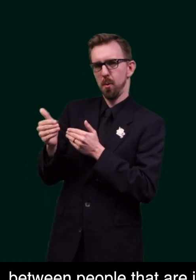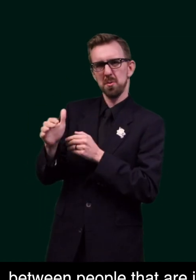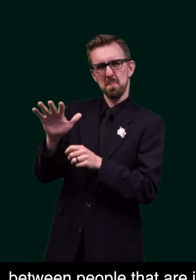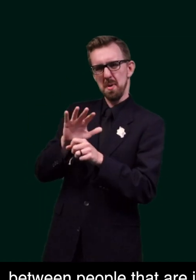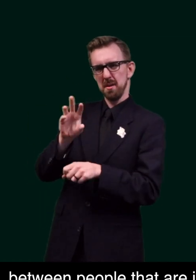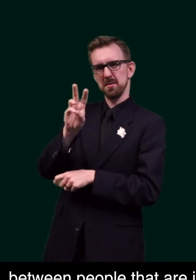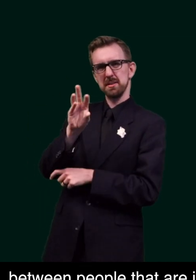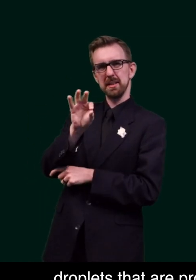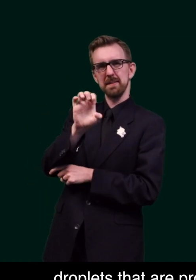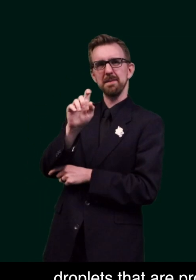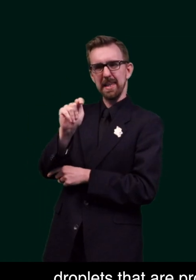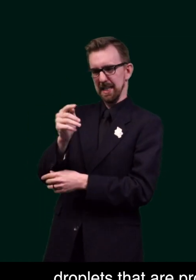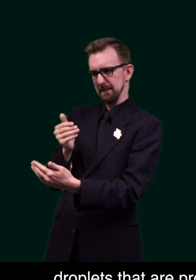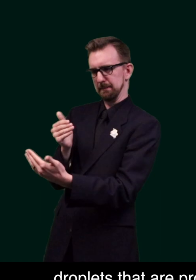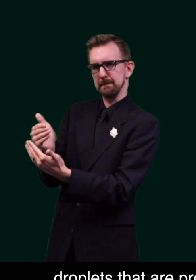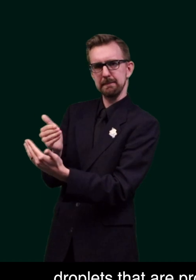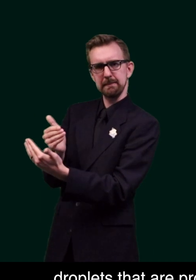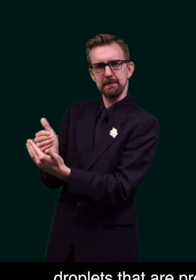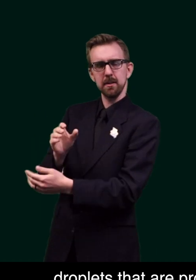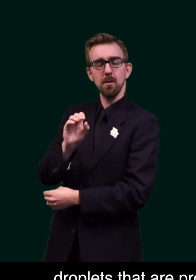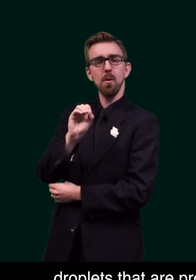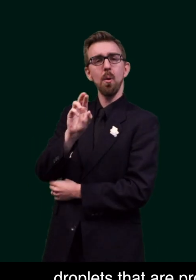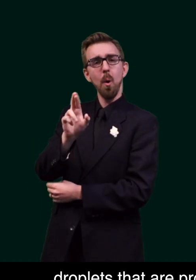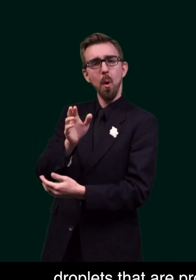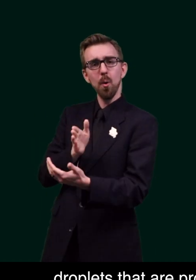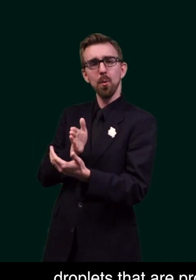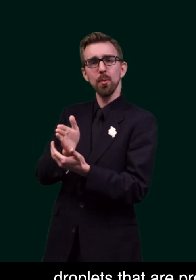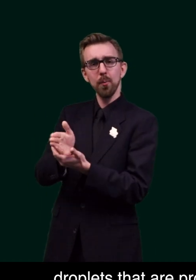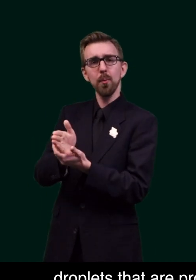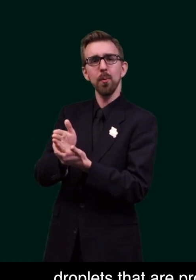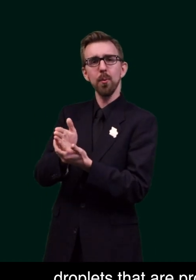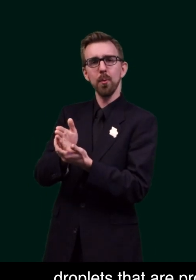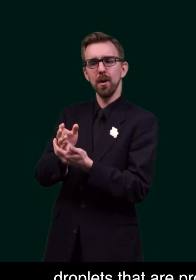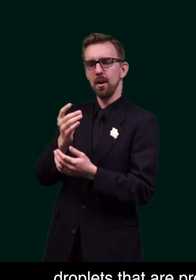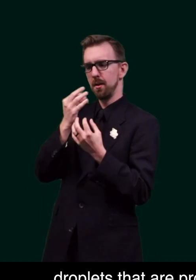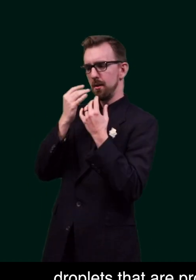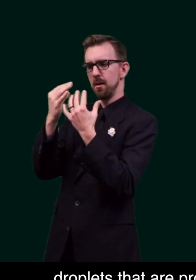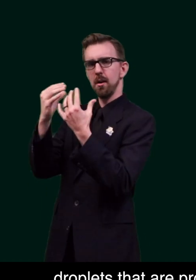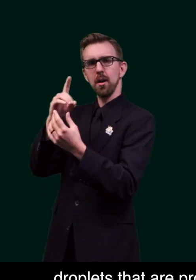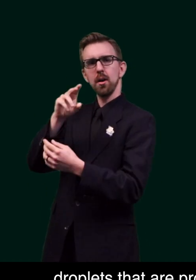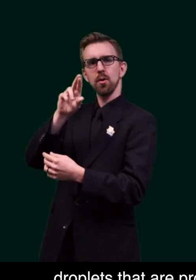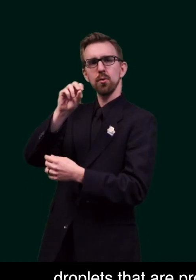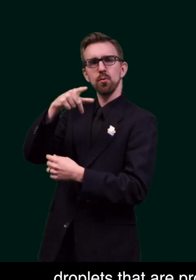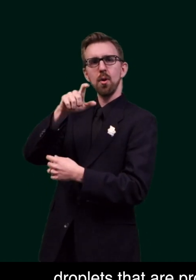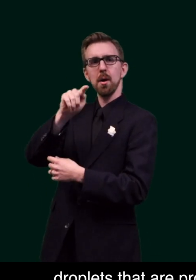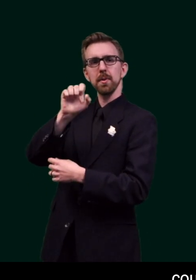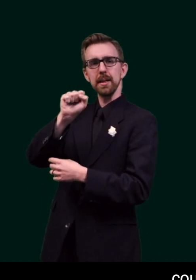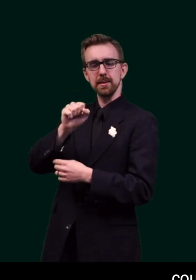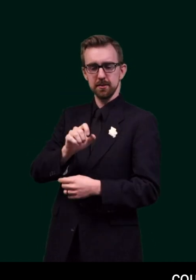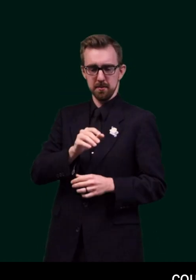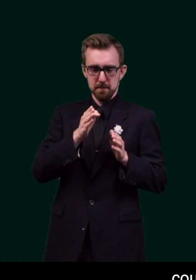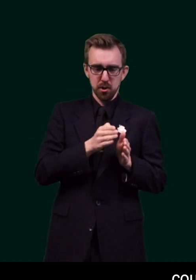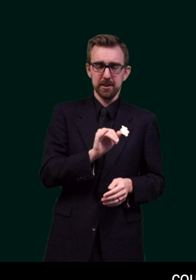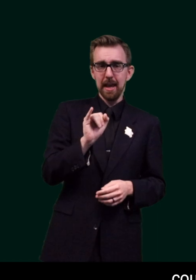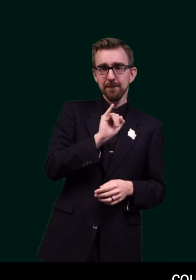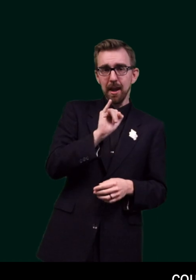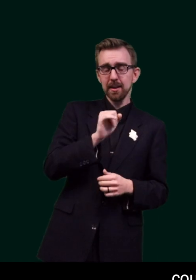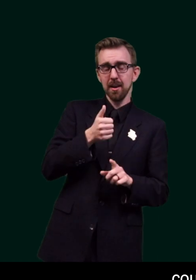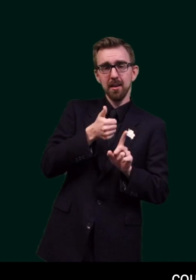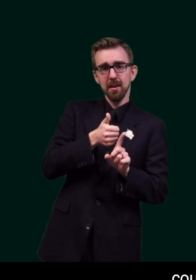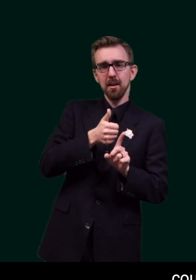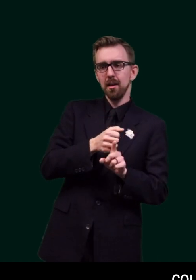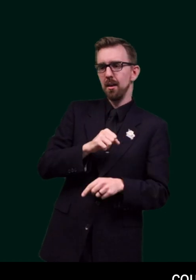about six feet and or through droplets that are produced with an infected person coughs or